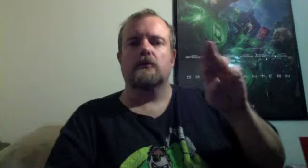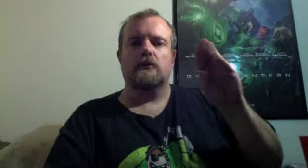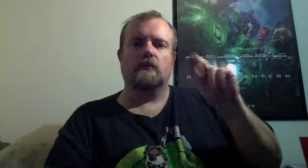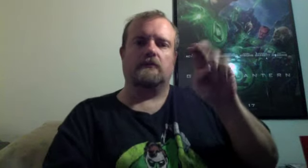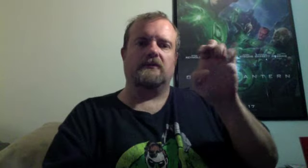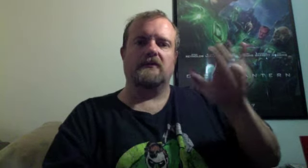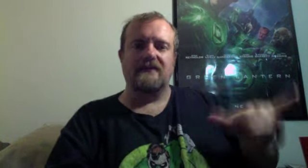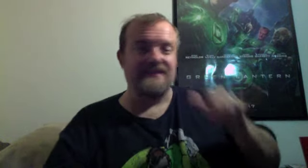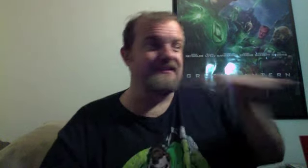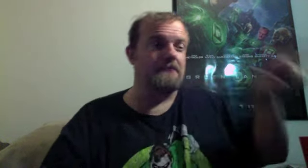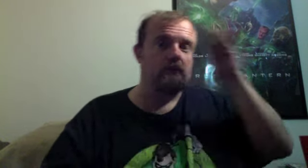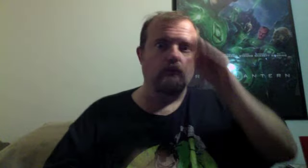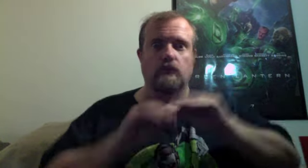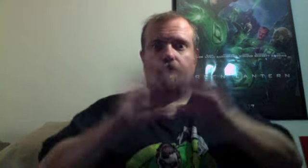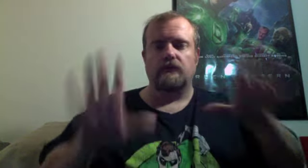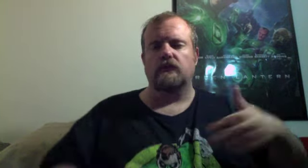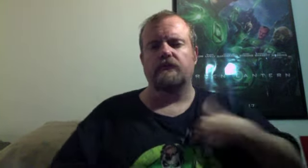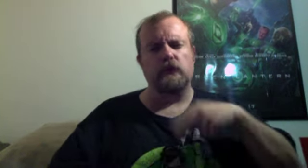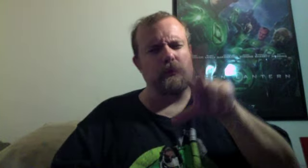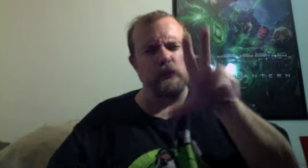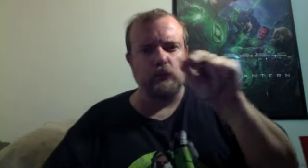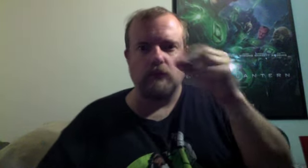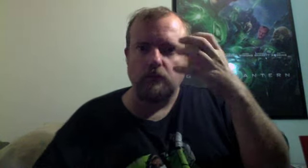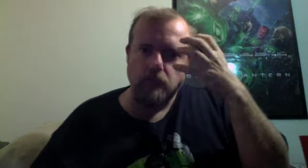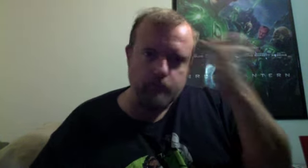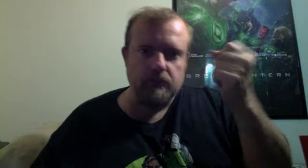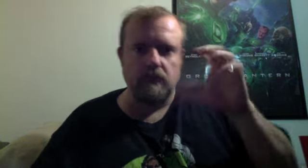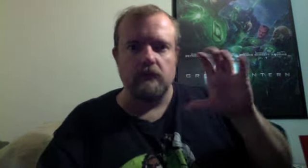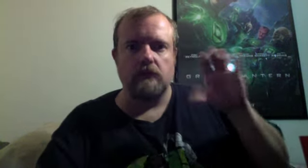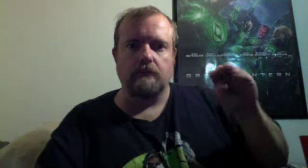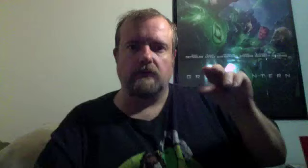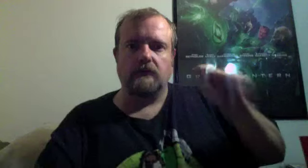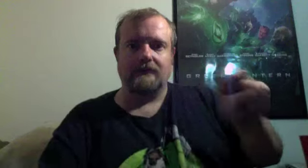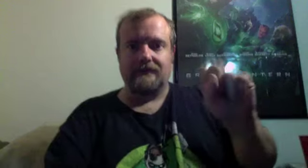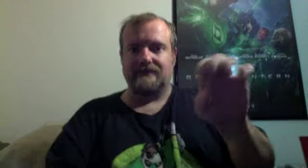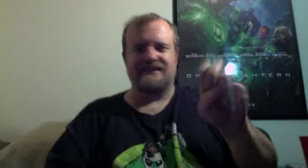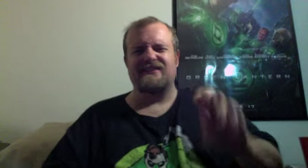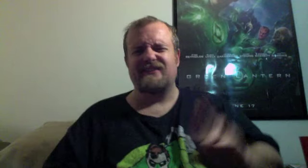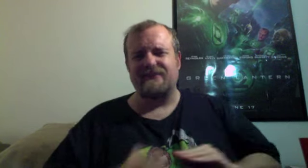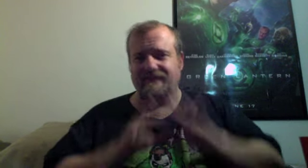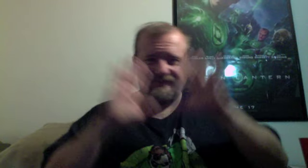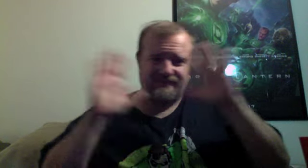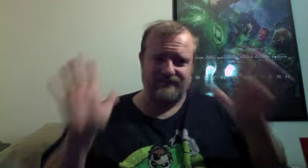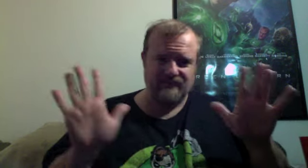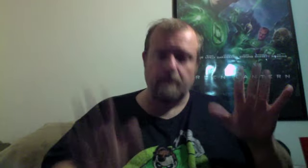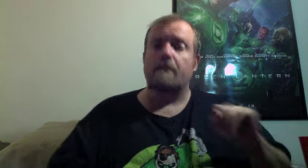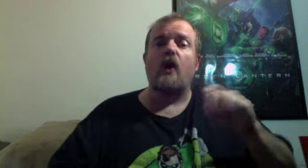It's time to wrap things up. Suctioning arms open the bags.